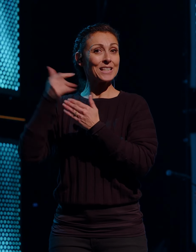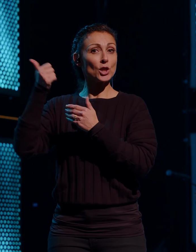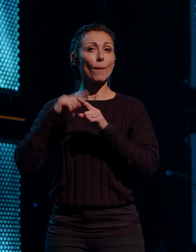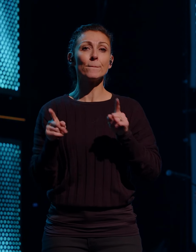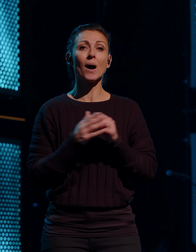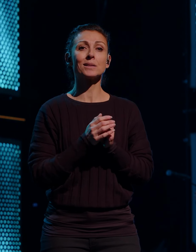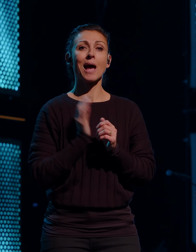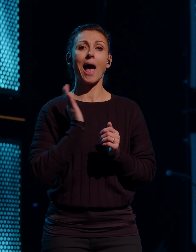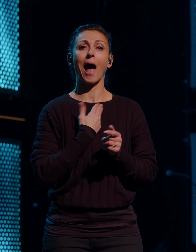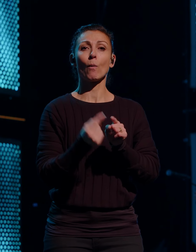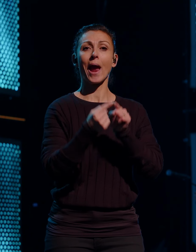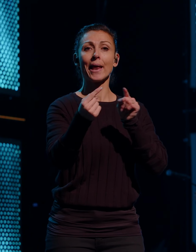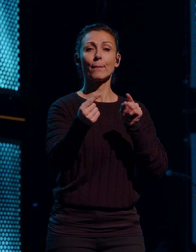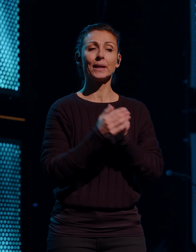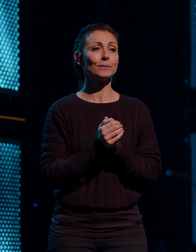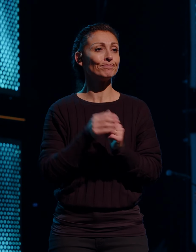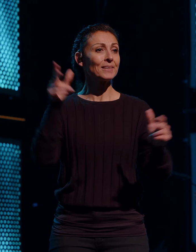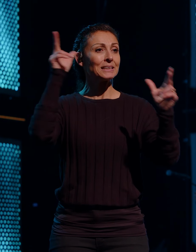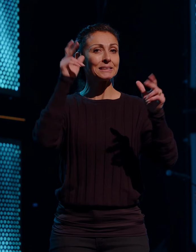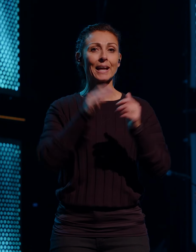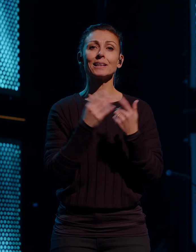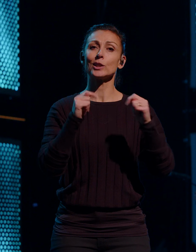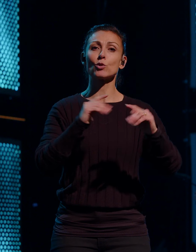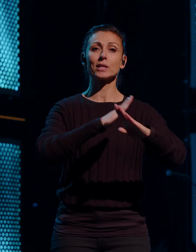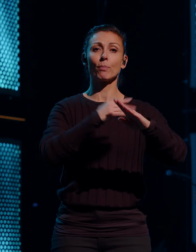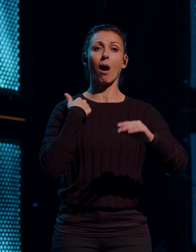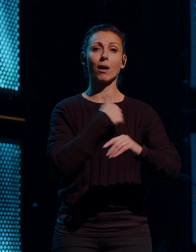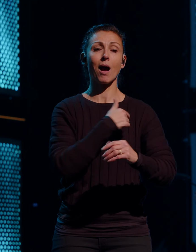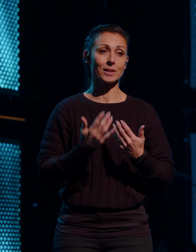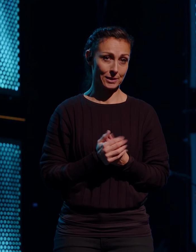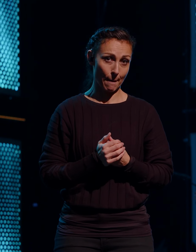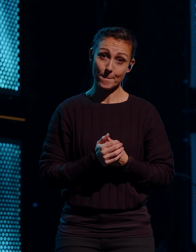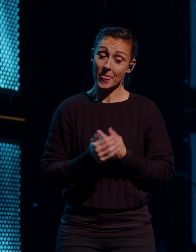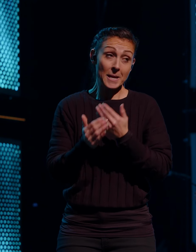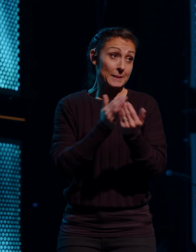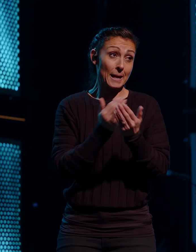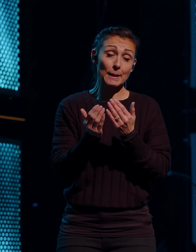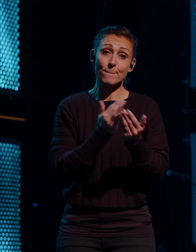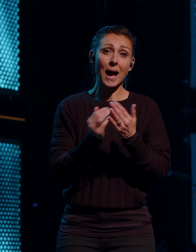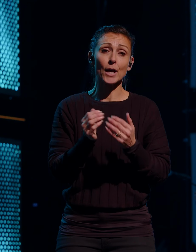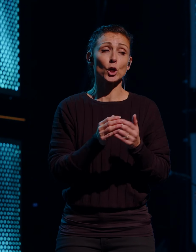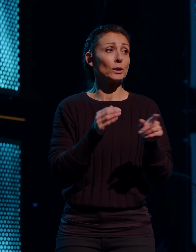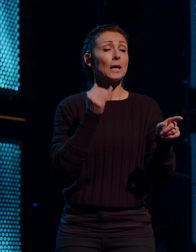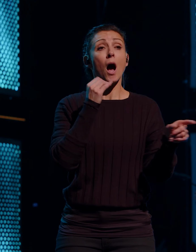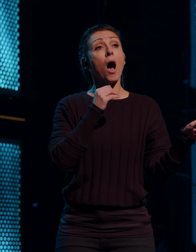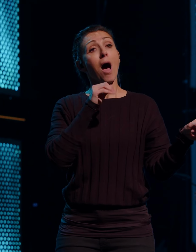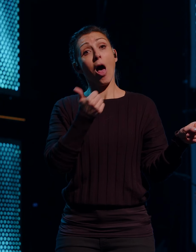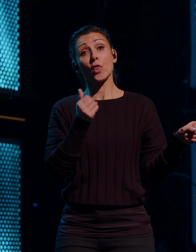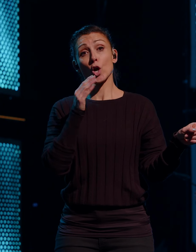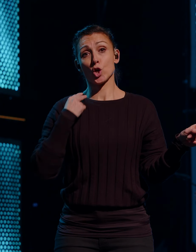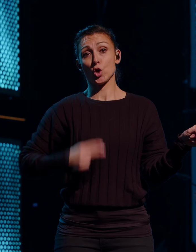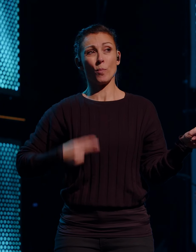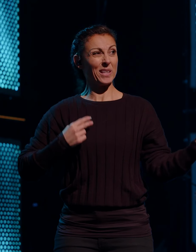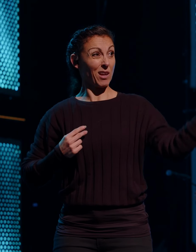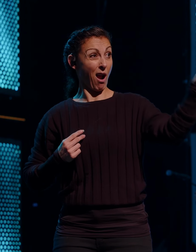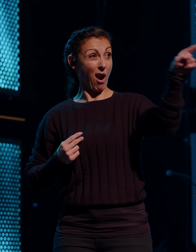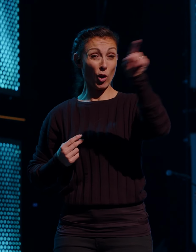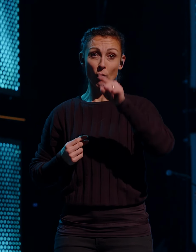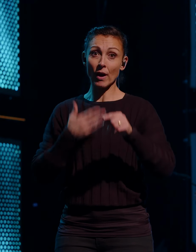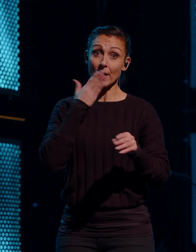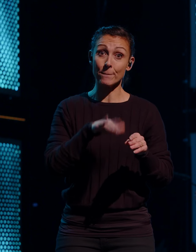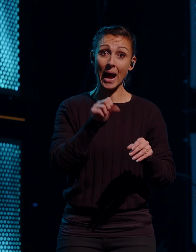beings. We have to keep that in our mind. It doesn't matter how bad other humans are. They're not the enemy. Ephesians 6:12 says, for our fight is